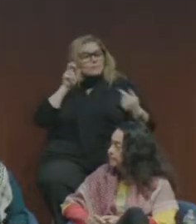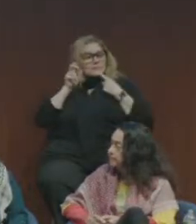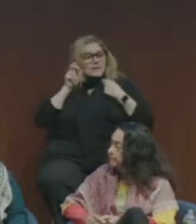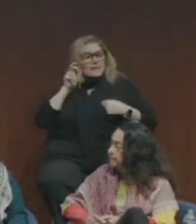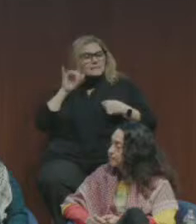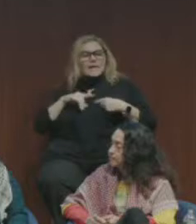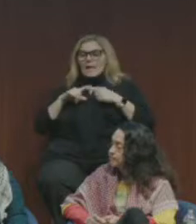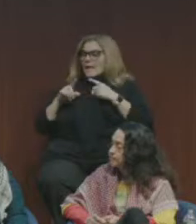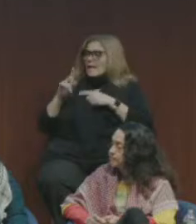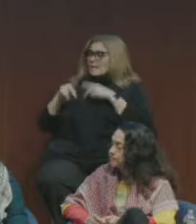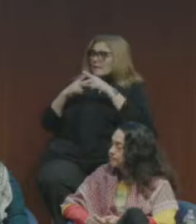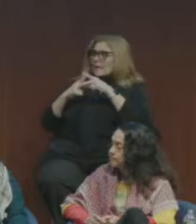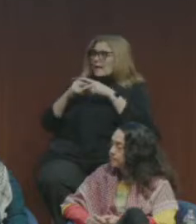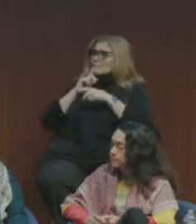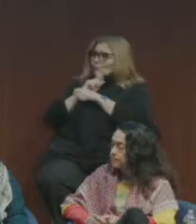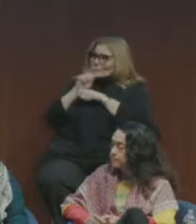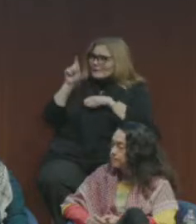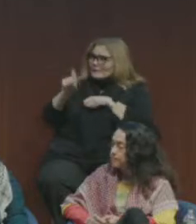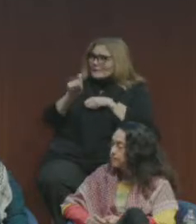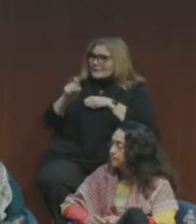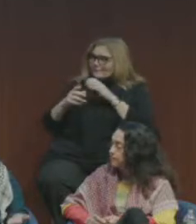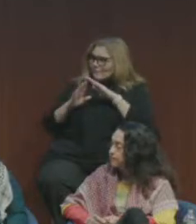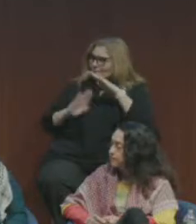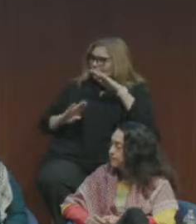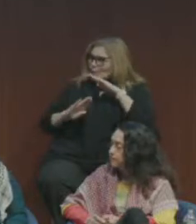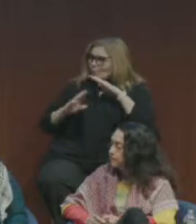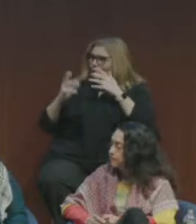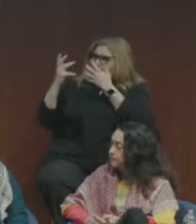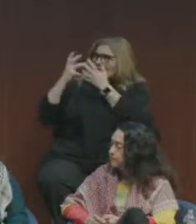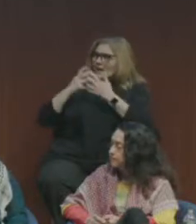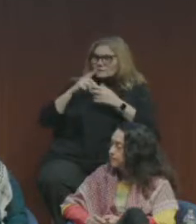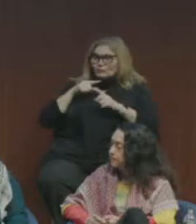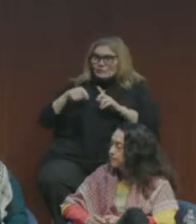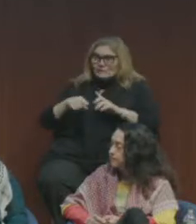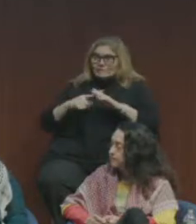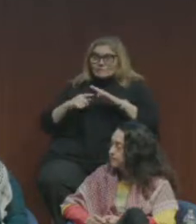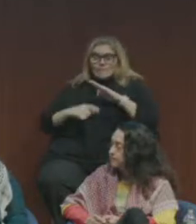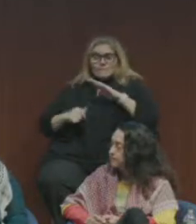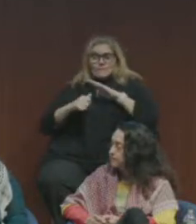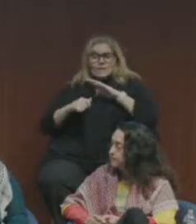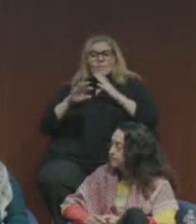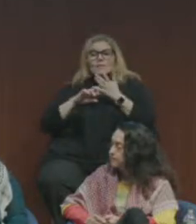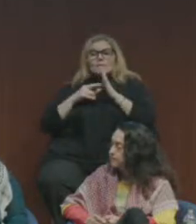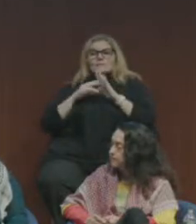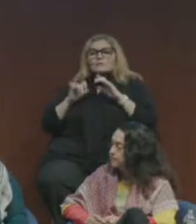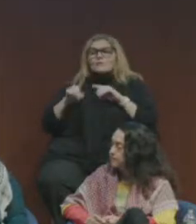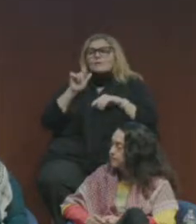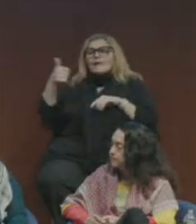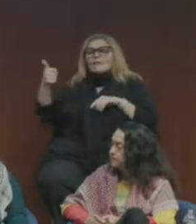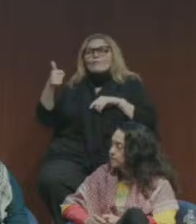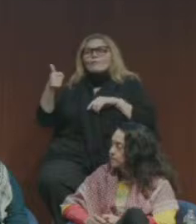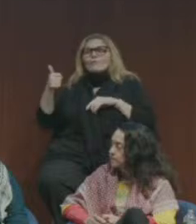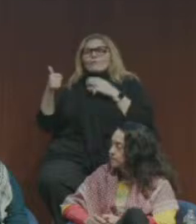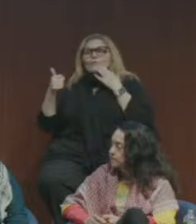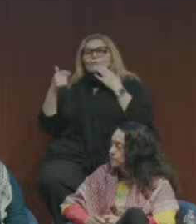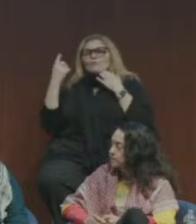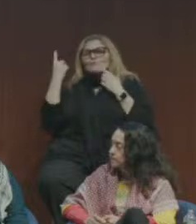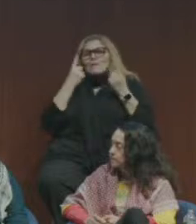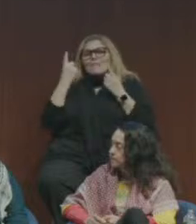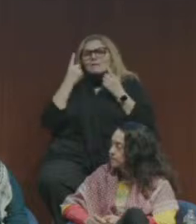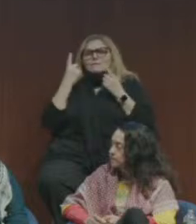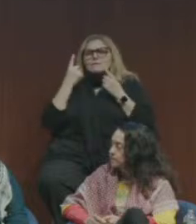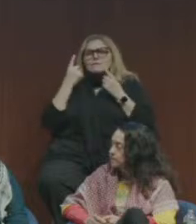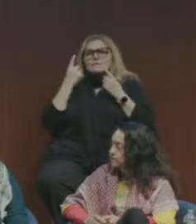kind of care that we really need from below and that comes from below. So that's one. The other is also realizing